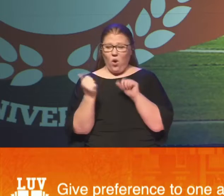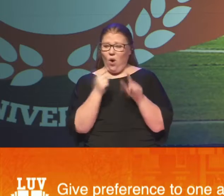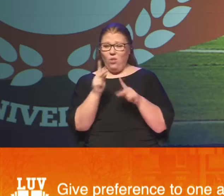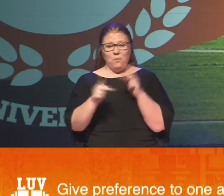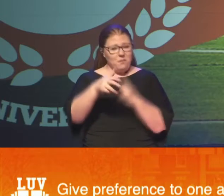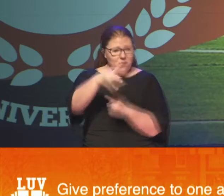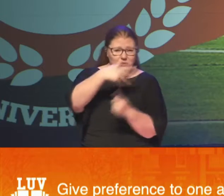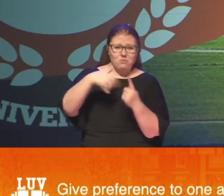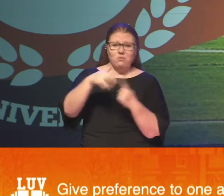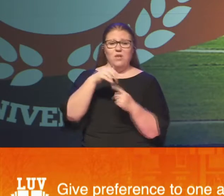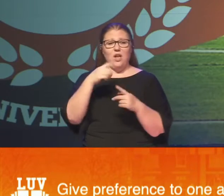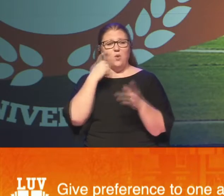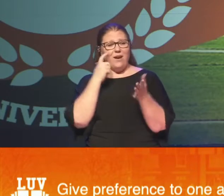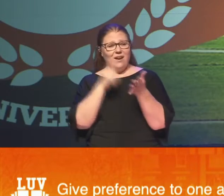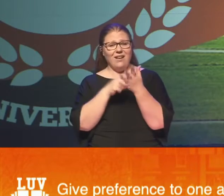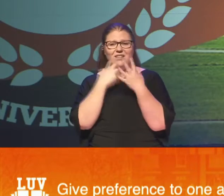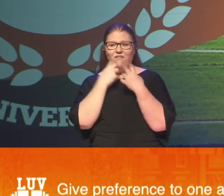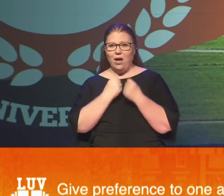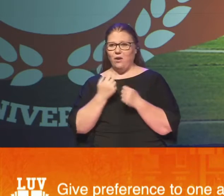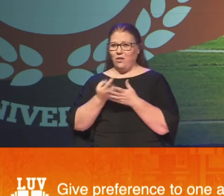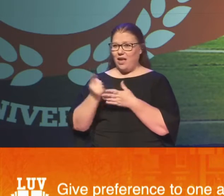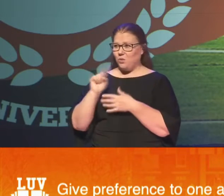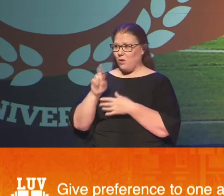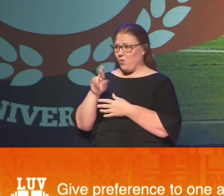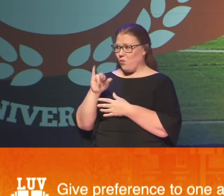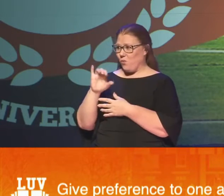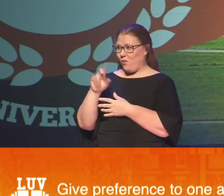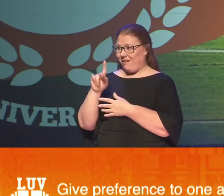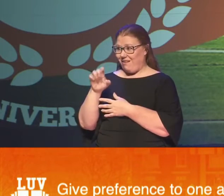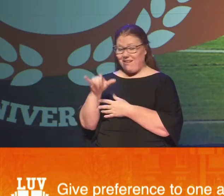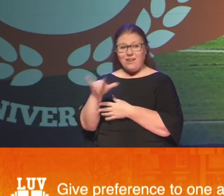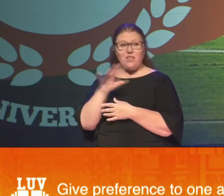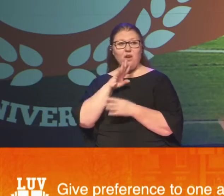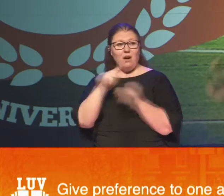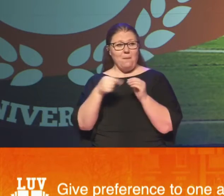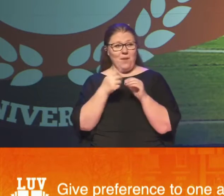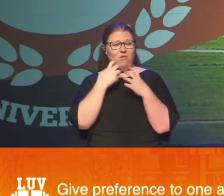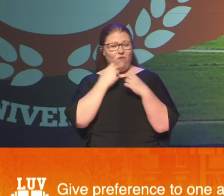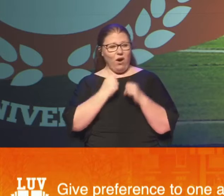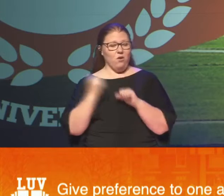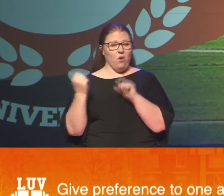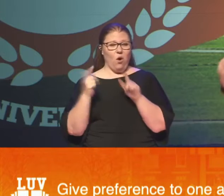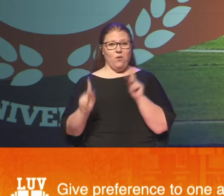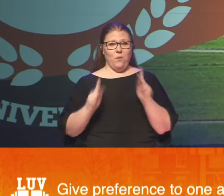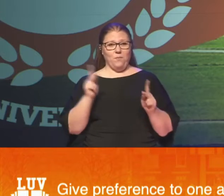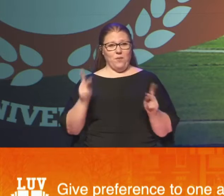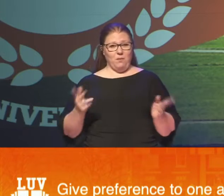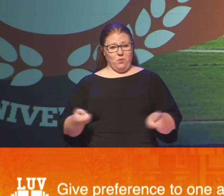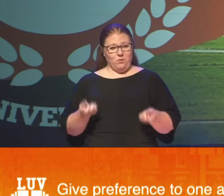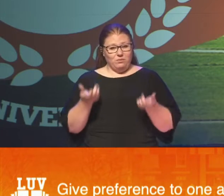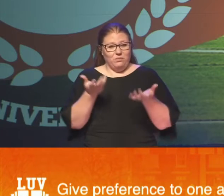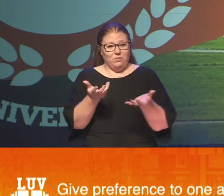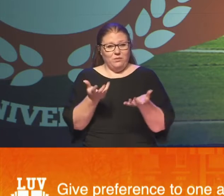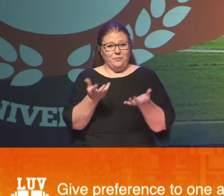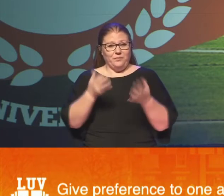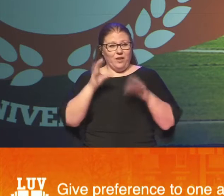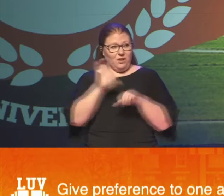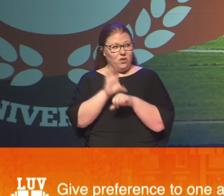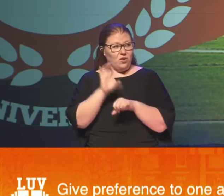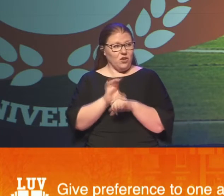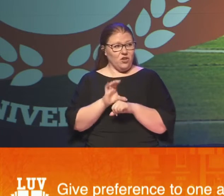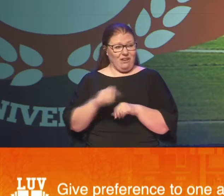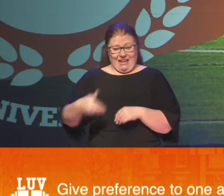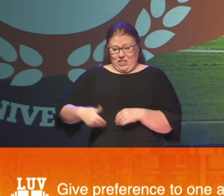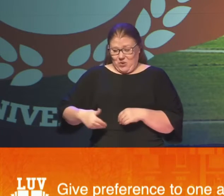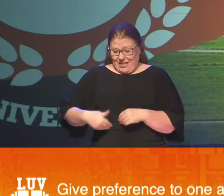should recognize their value. Last week, Ricky talked about the value that every person brings to the body of Christ. Every person has intrinsically